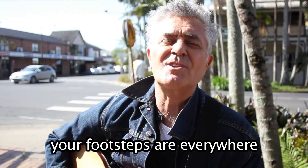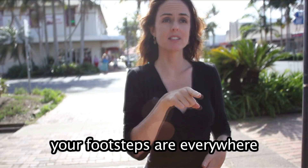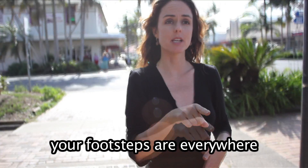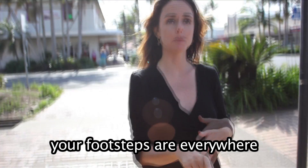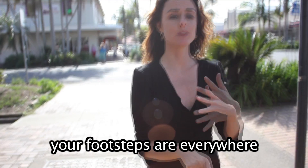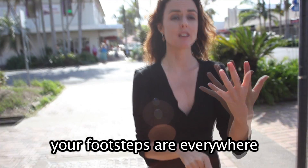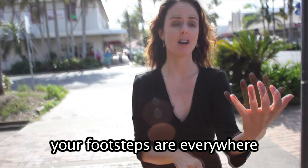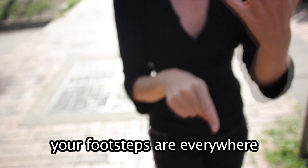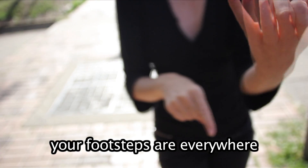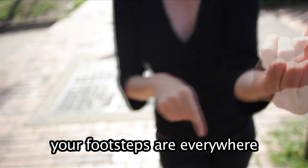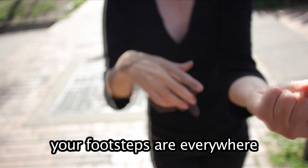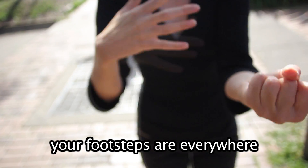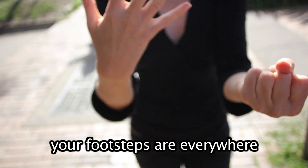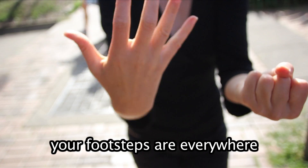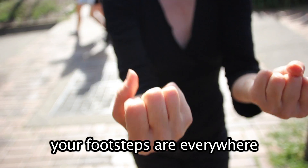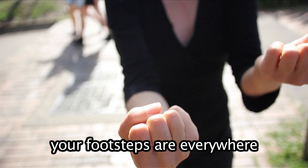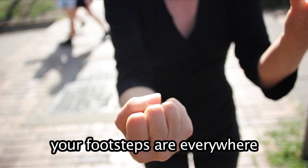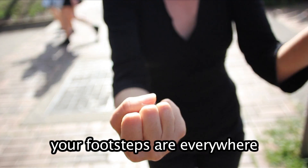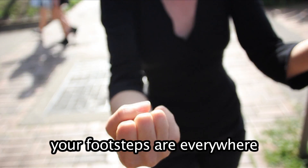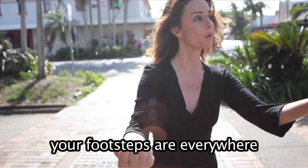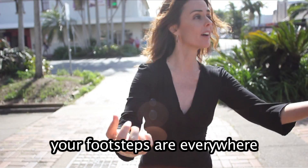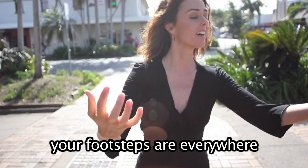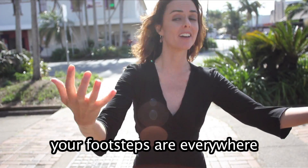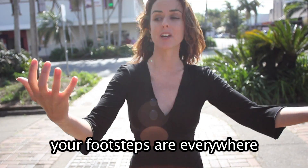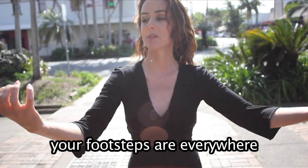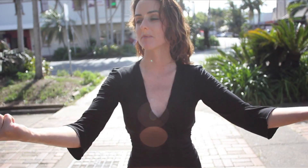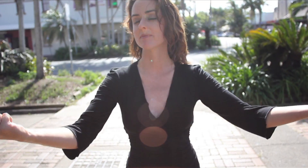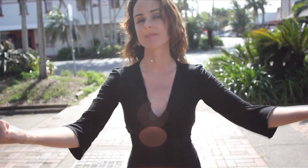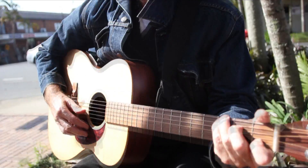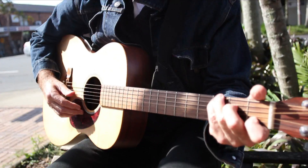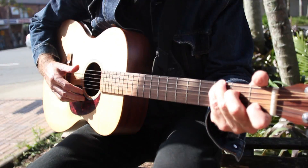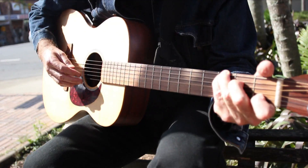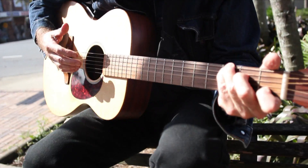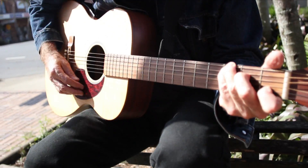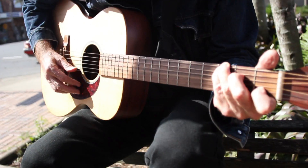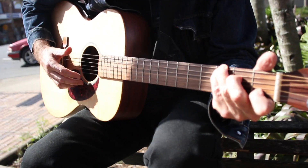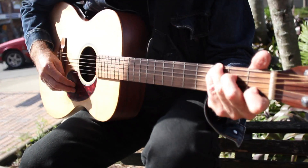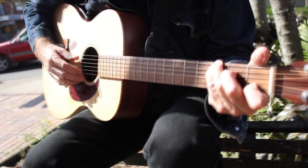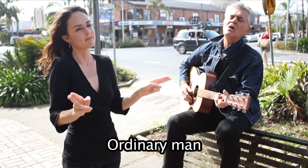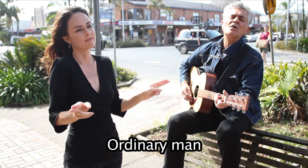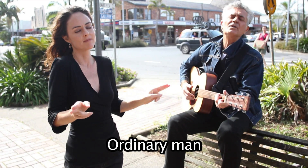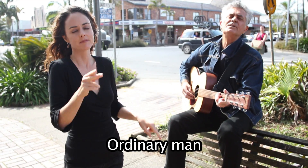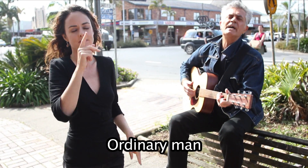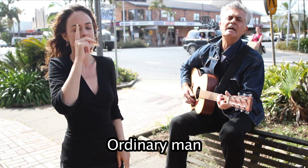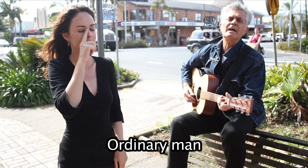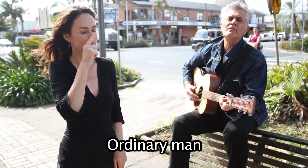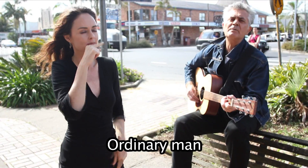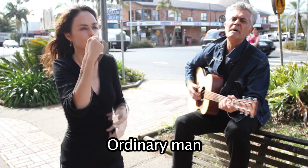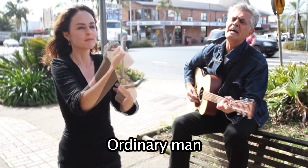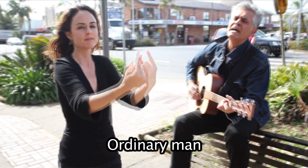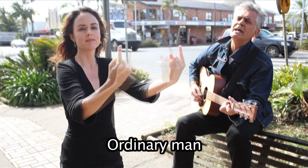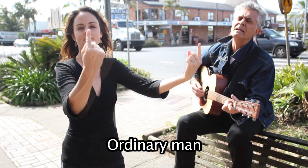footsteps are everywhere. We're ordinary